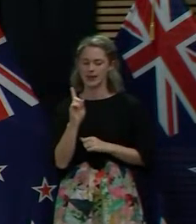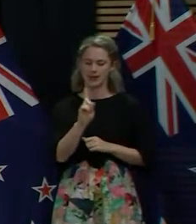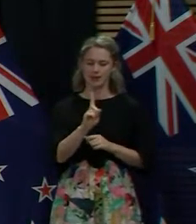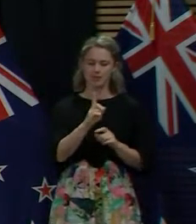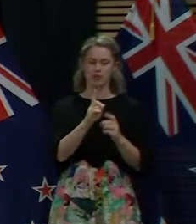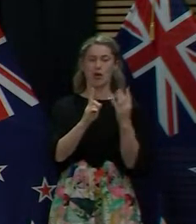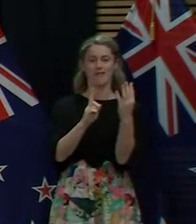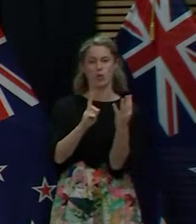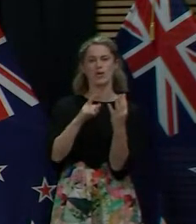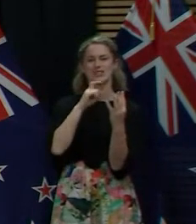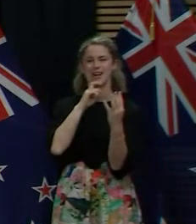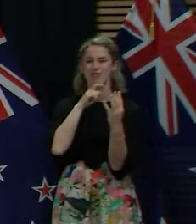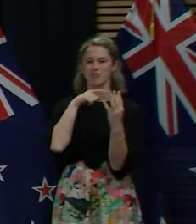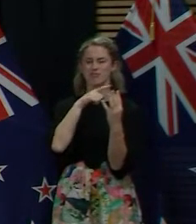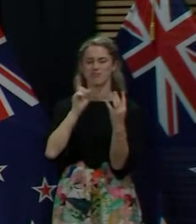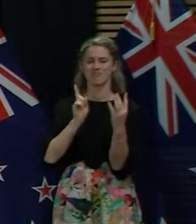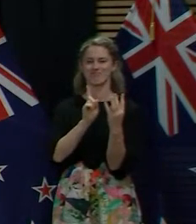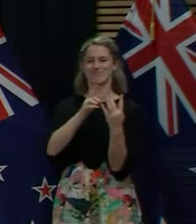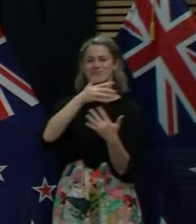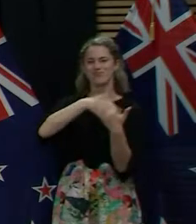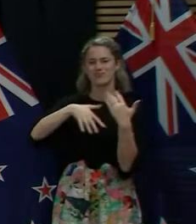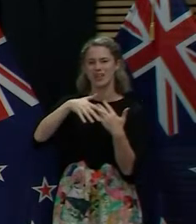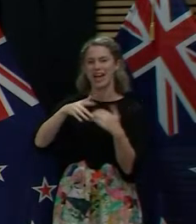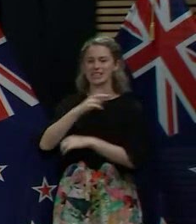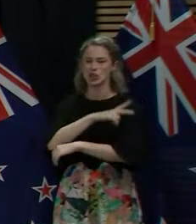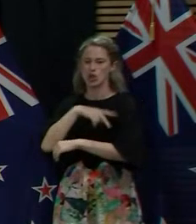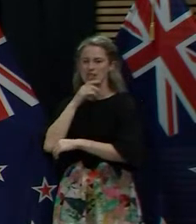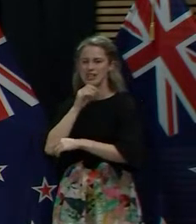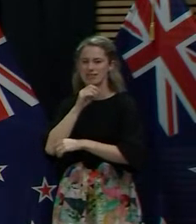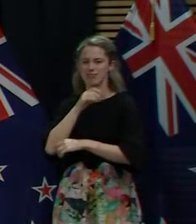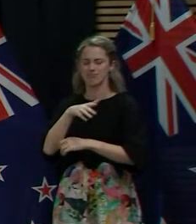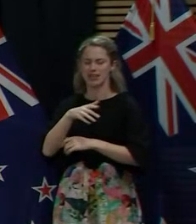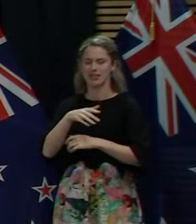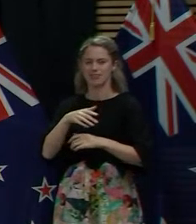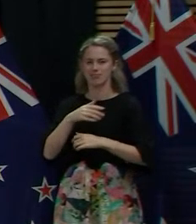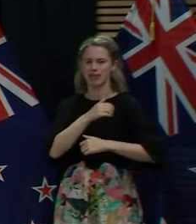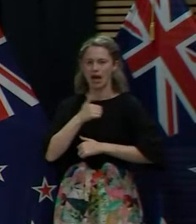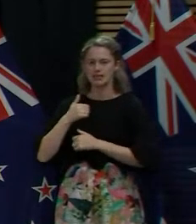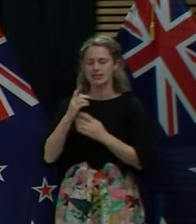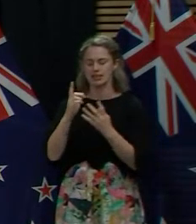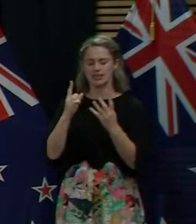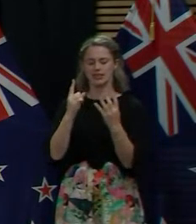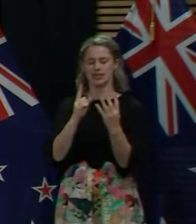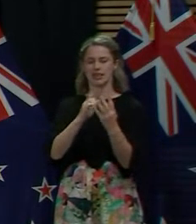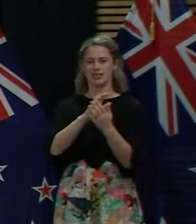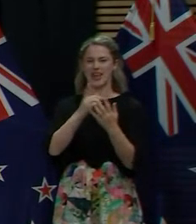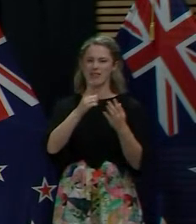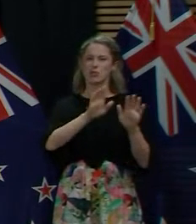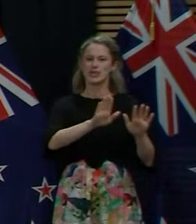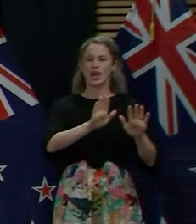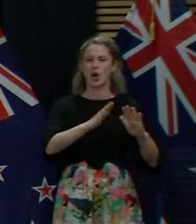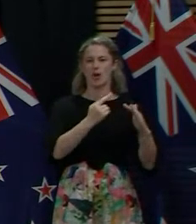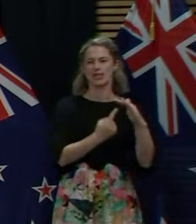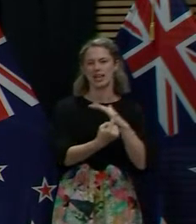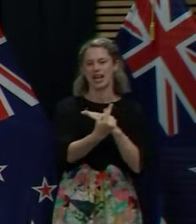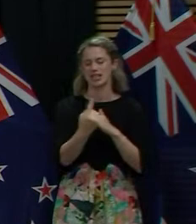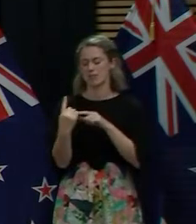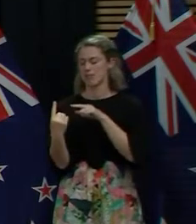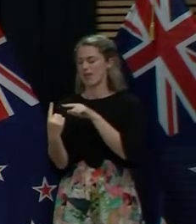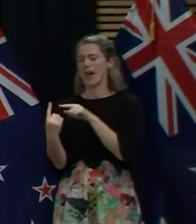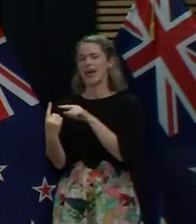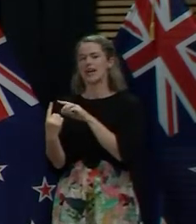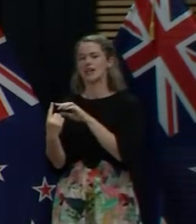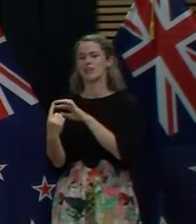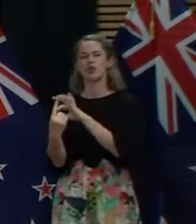4 staff have been stood down, as well as a couple of security guards. The visitor has now returned a first negative test, but of course the appropriate response has been